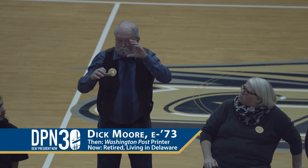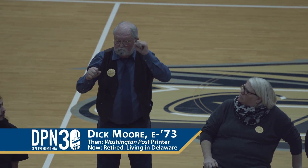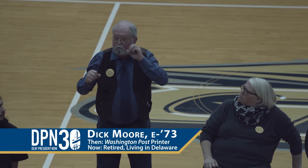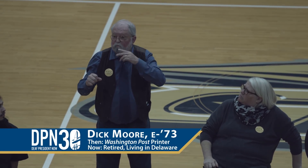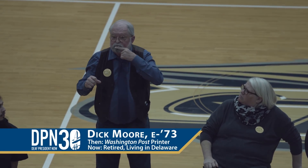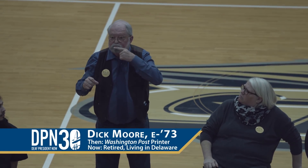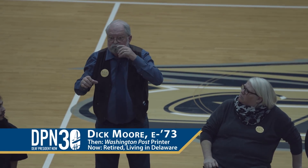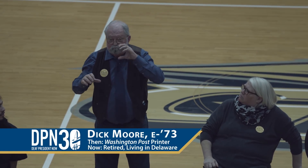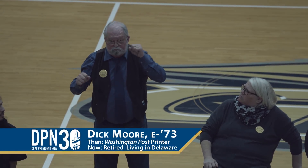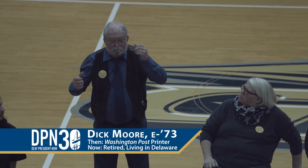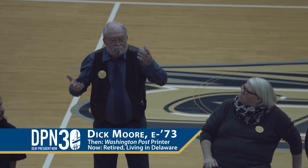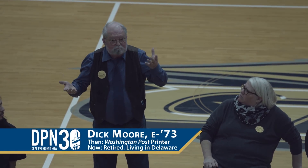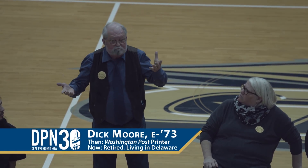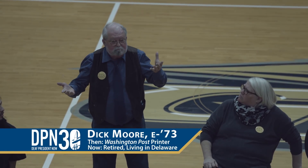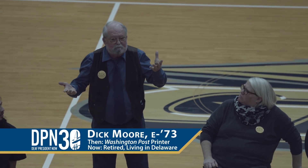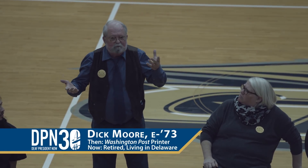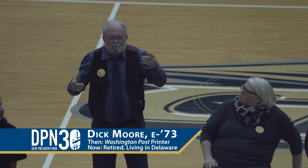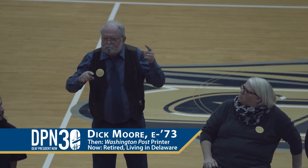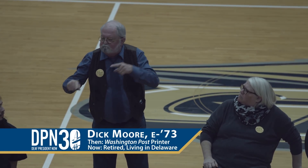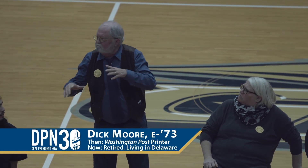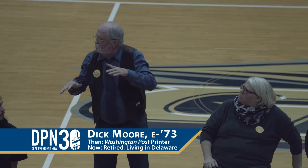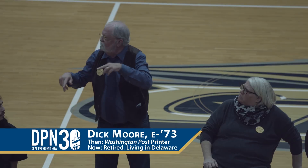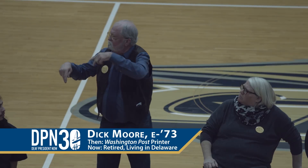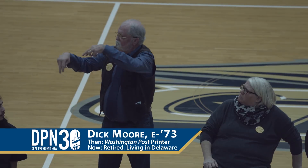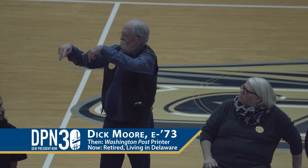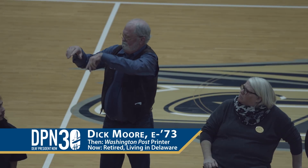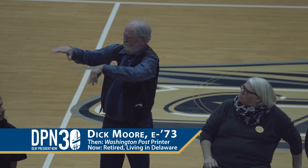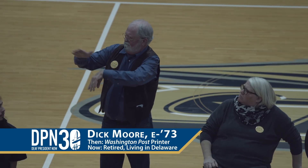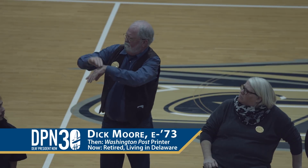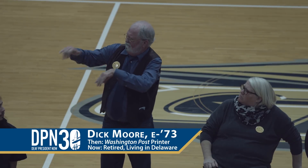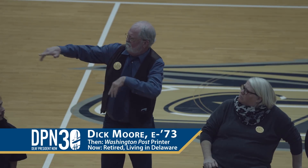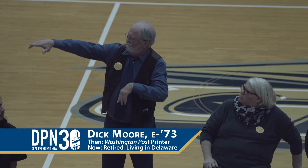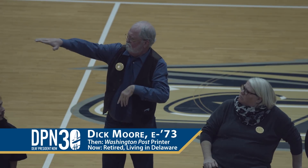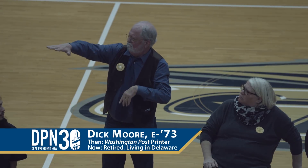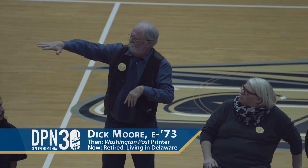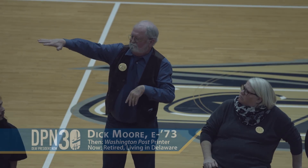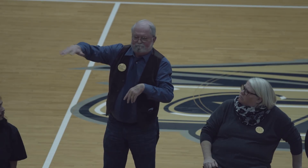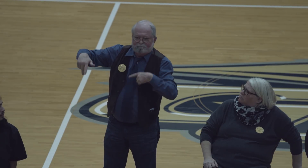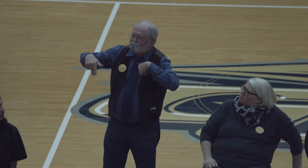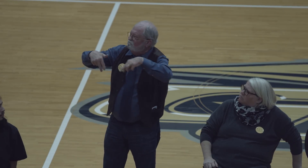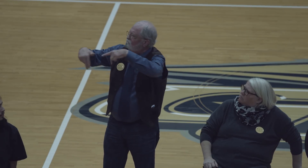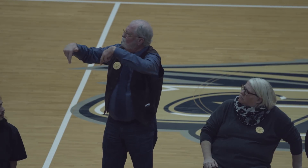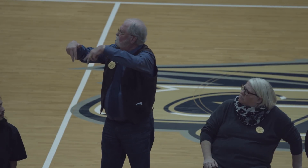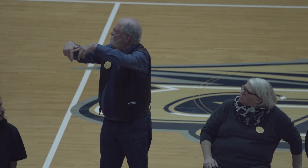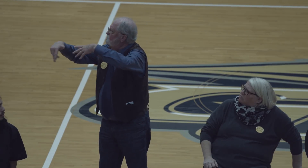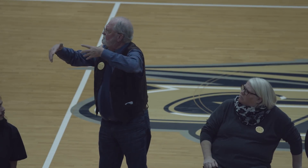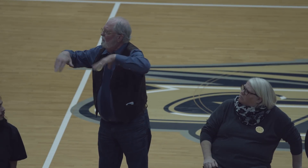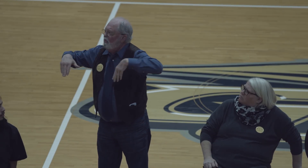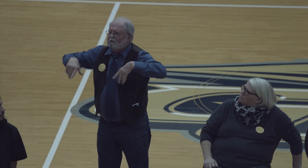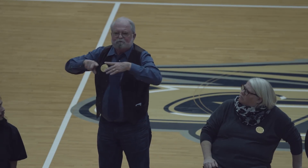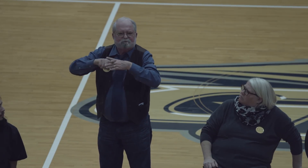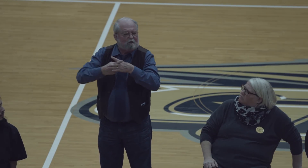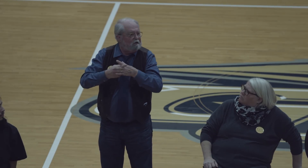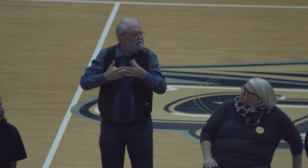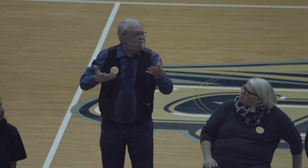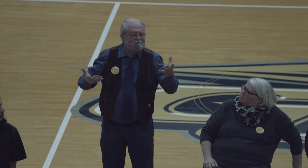on our way to work. But we decided to stop by campus first to find out who had been selected as